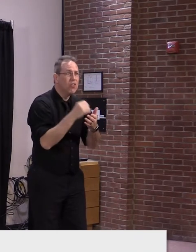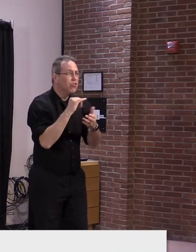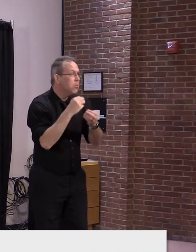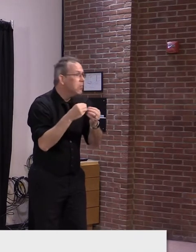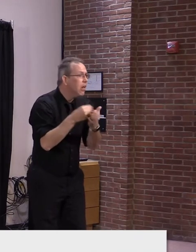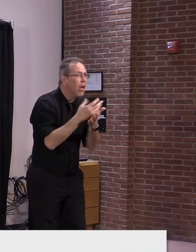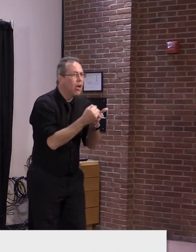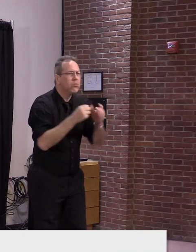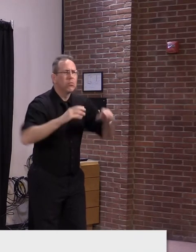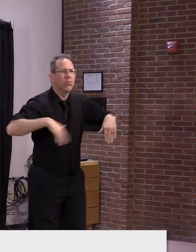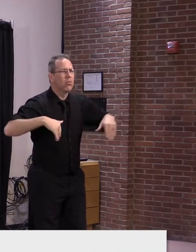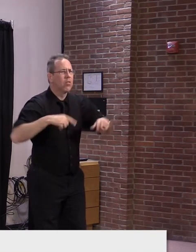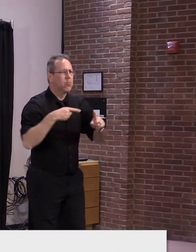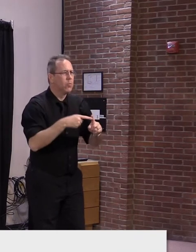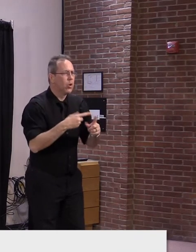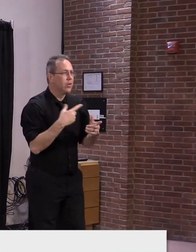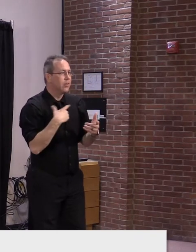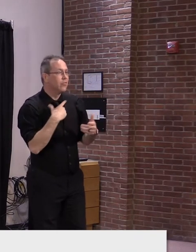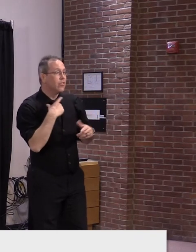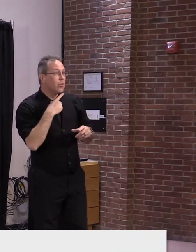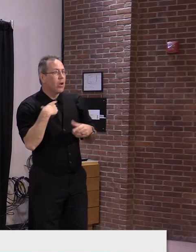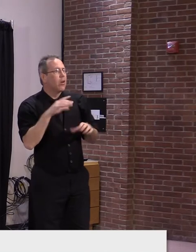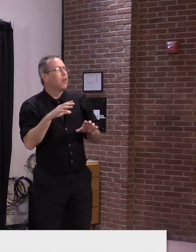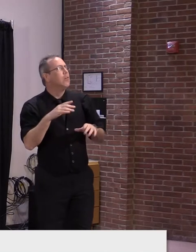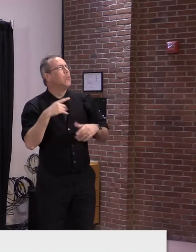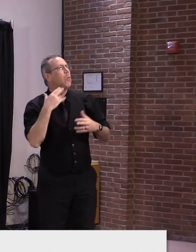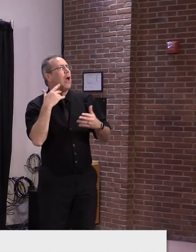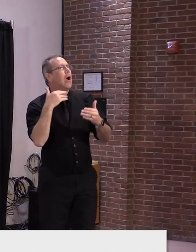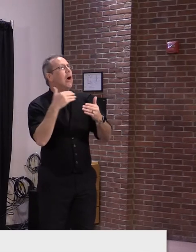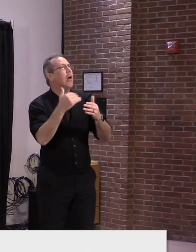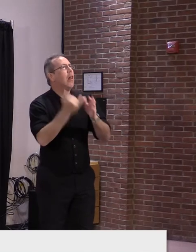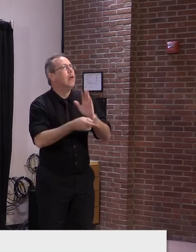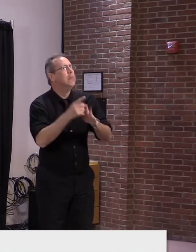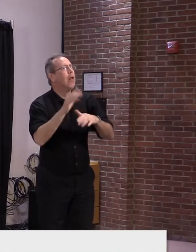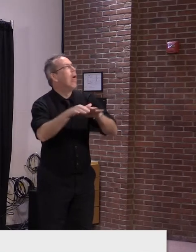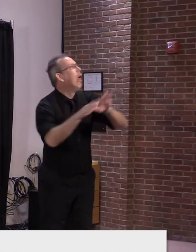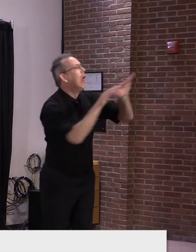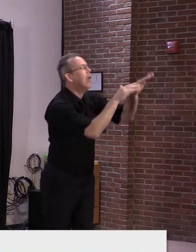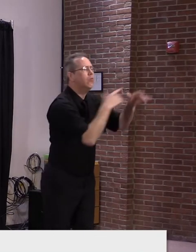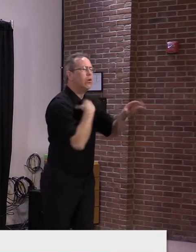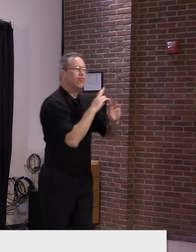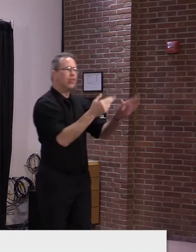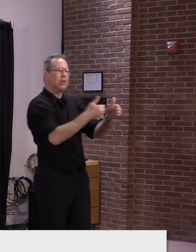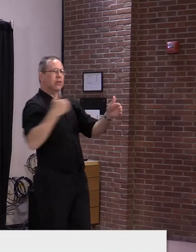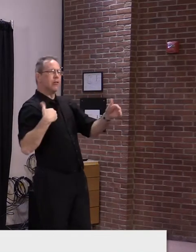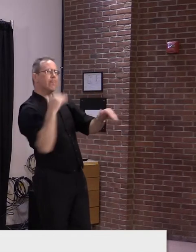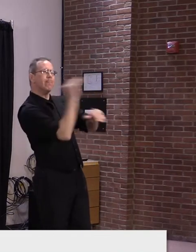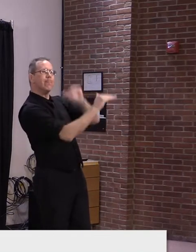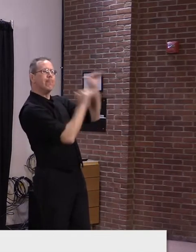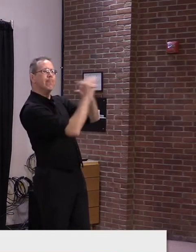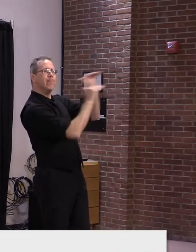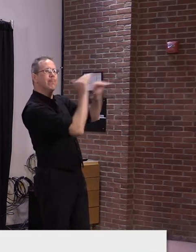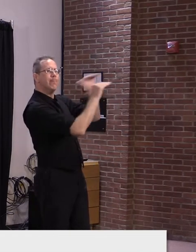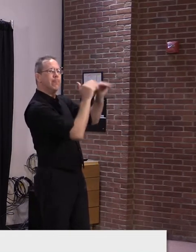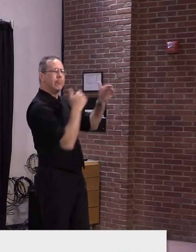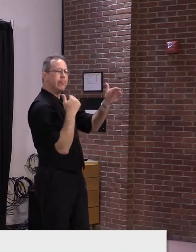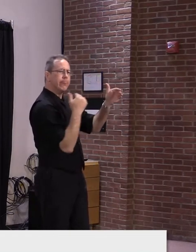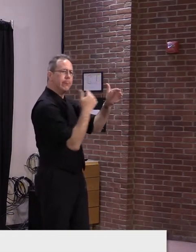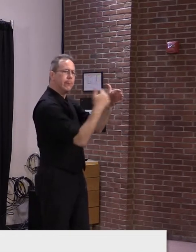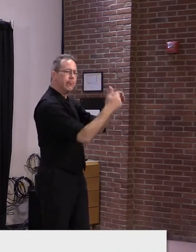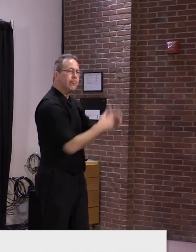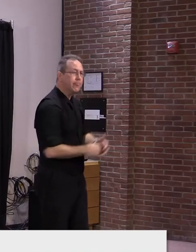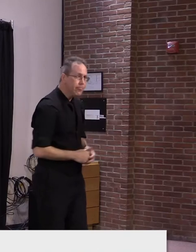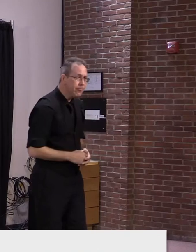this wave, so to speak, and make sure that it's put back into place. But I noticed that with almost every single